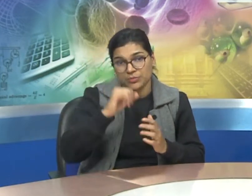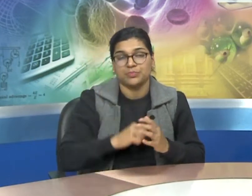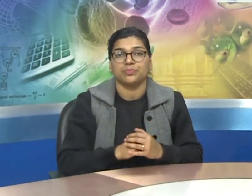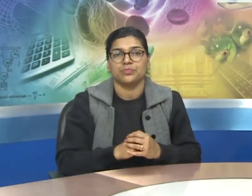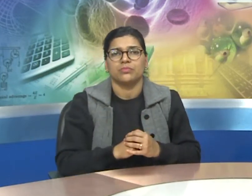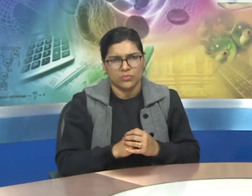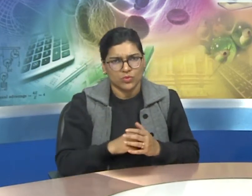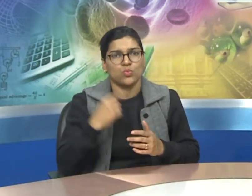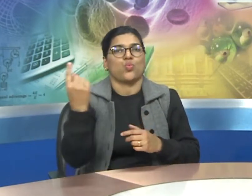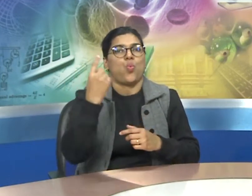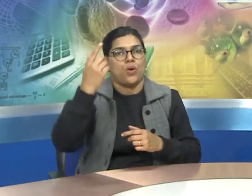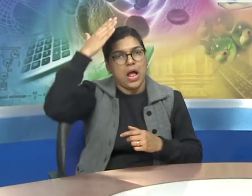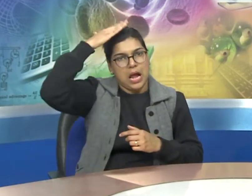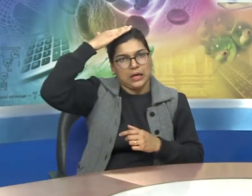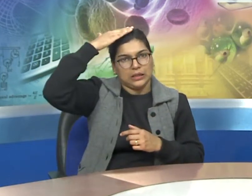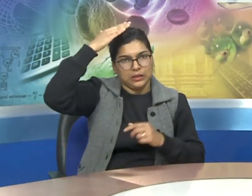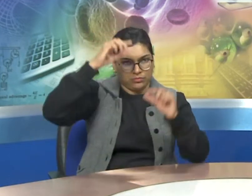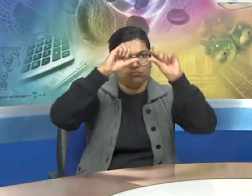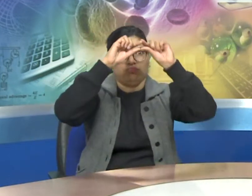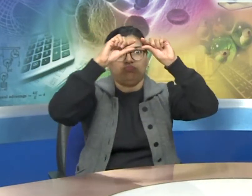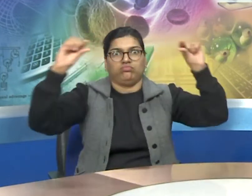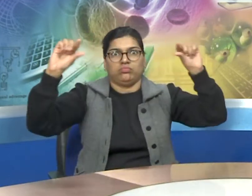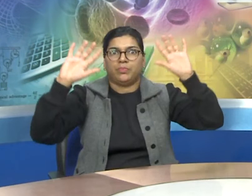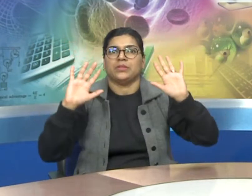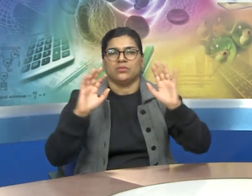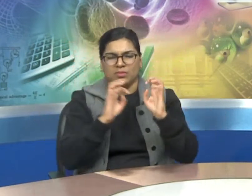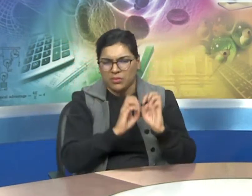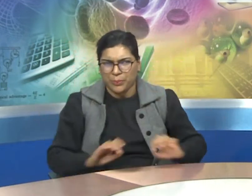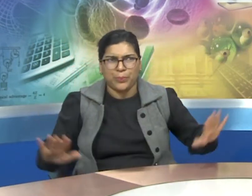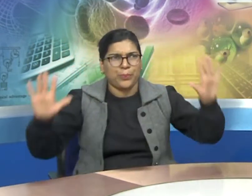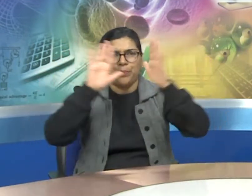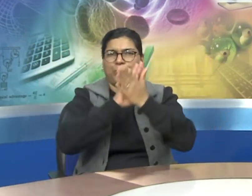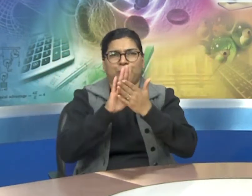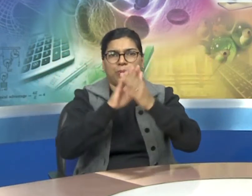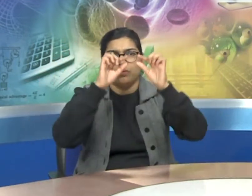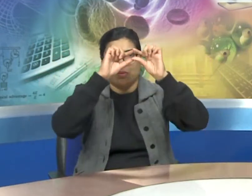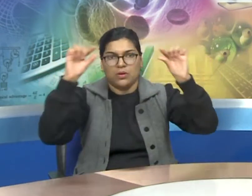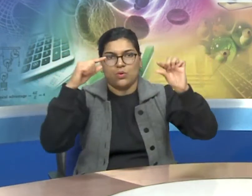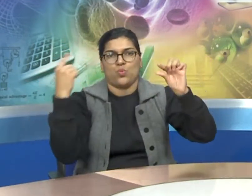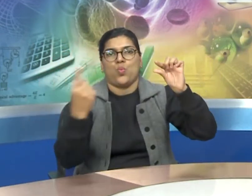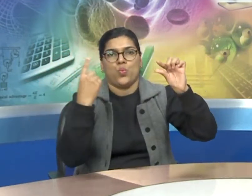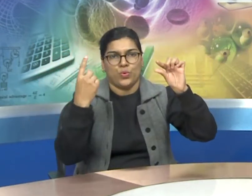The sixth slide layout has title only.